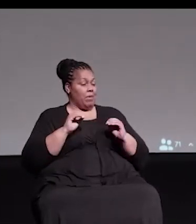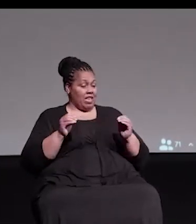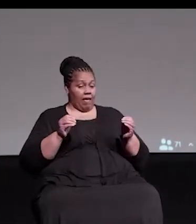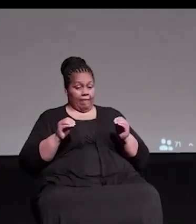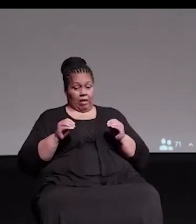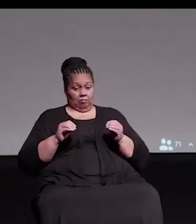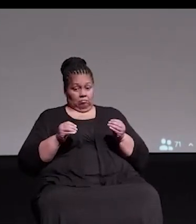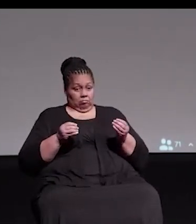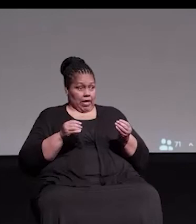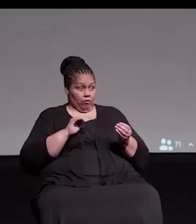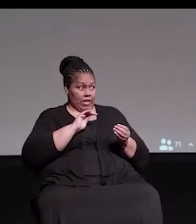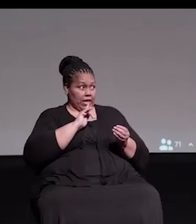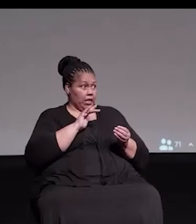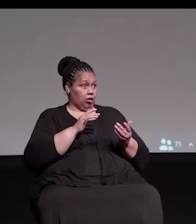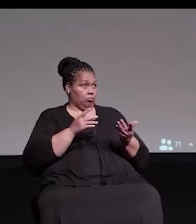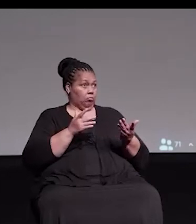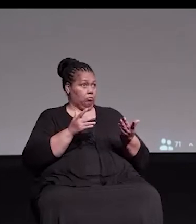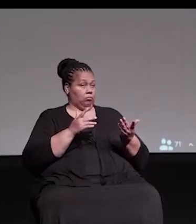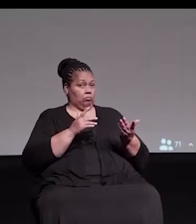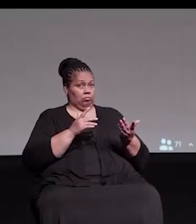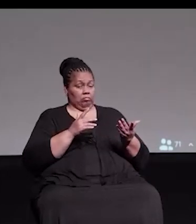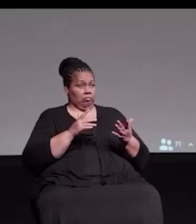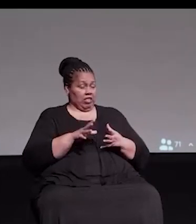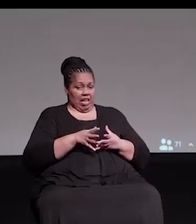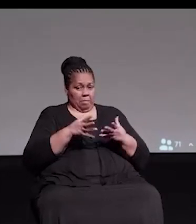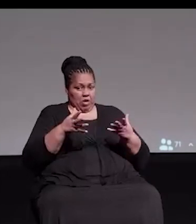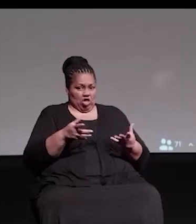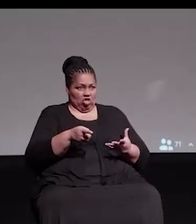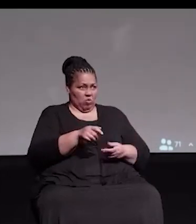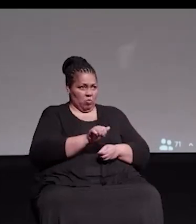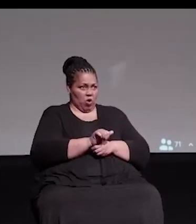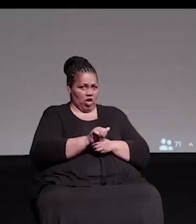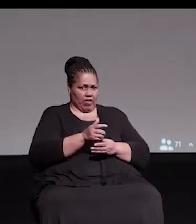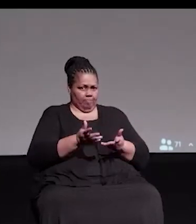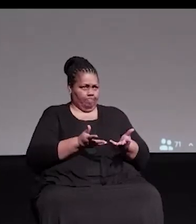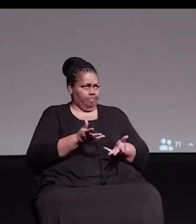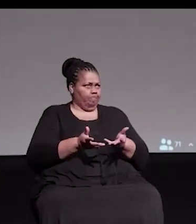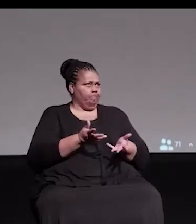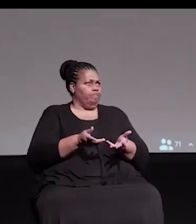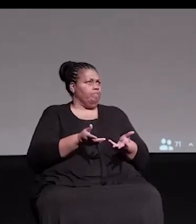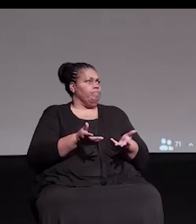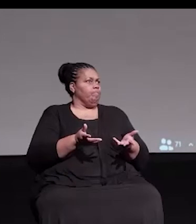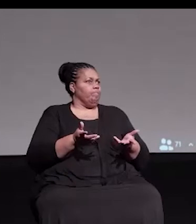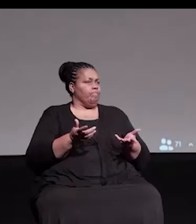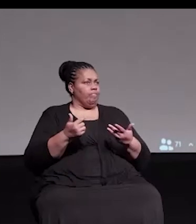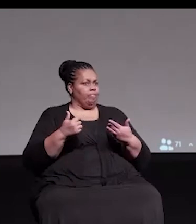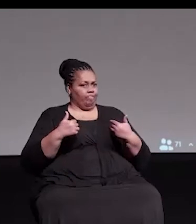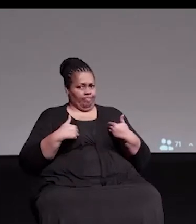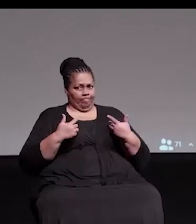been, you know, like there wasn't much to work from. Like at the time that kind of been